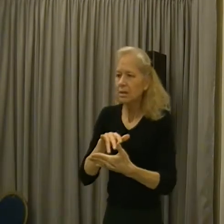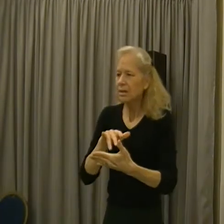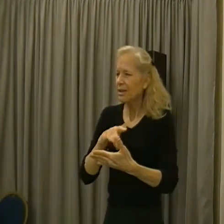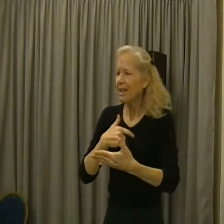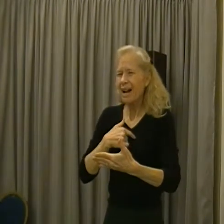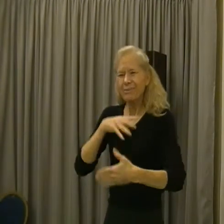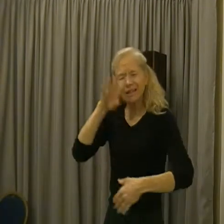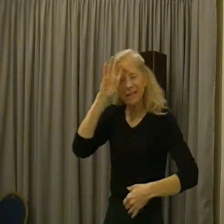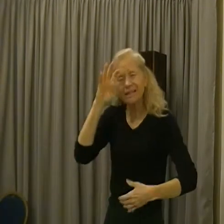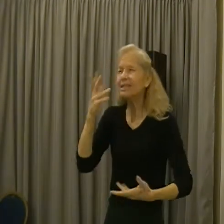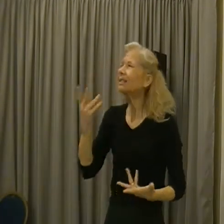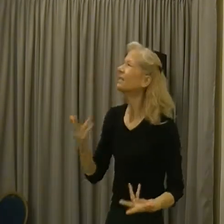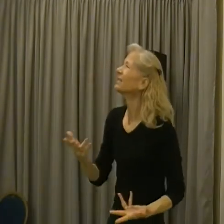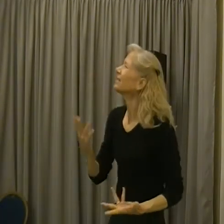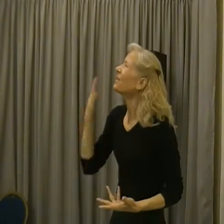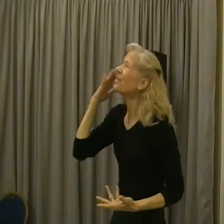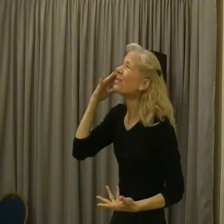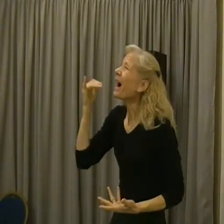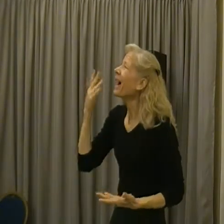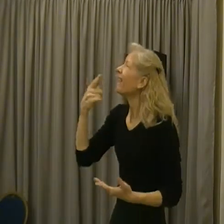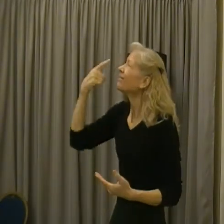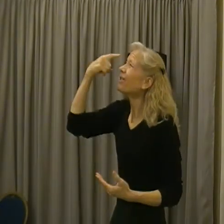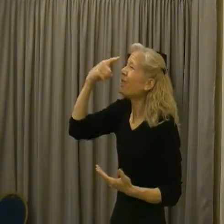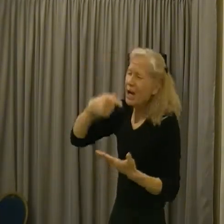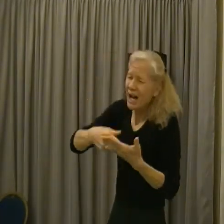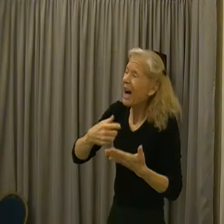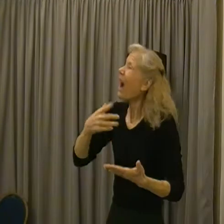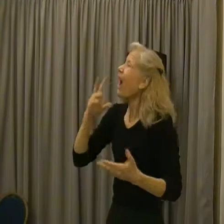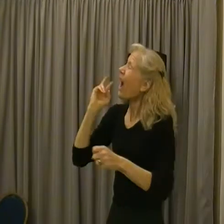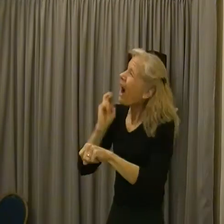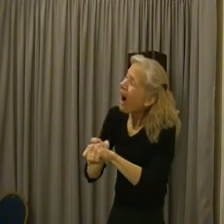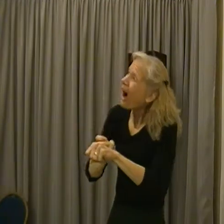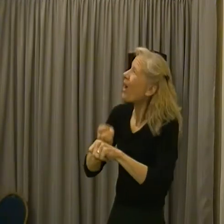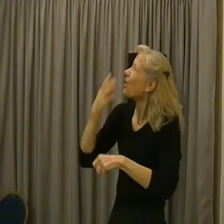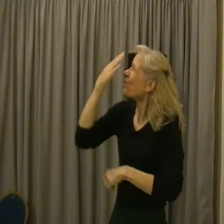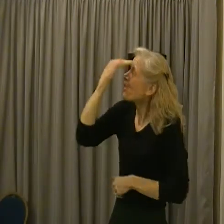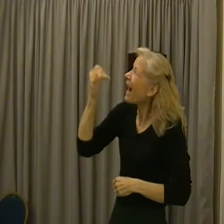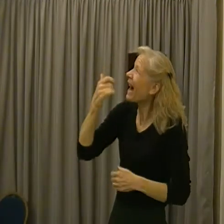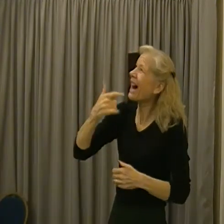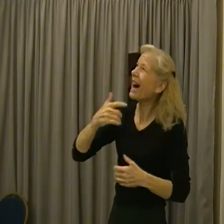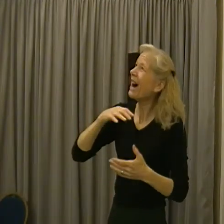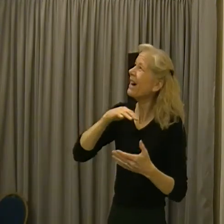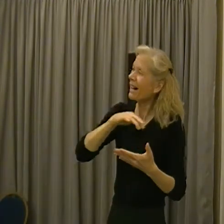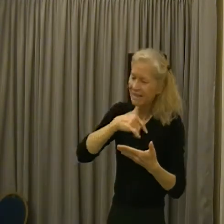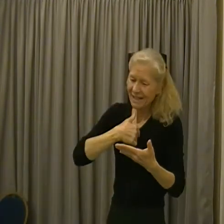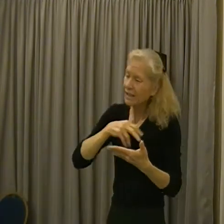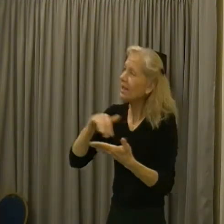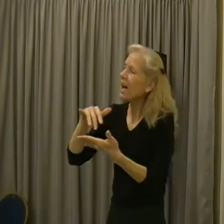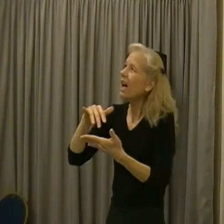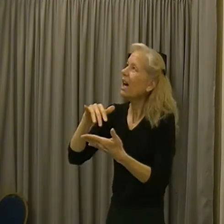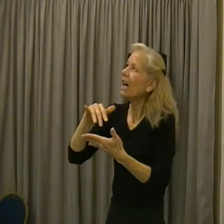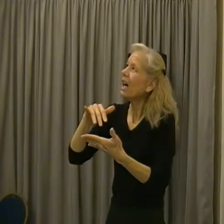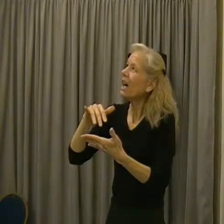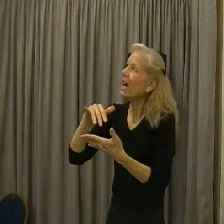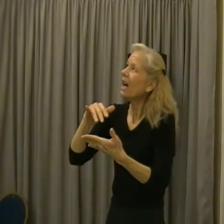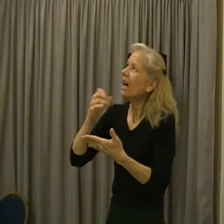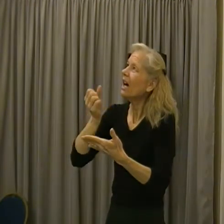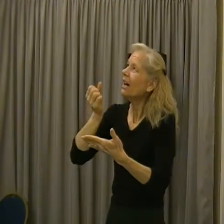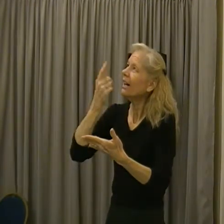the righteousness of God? Who can fully understand his glory? None of us can. So